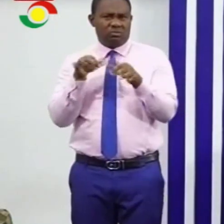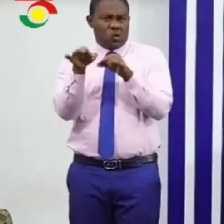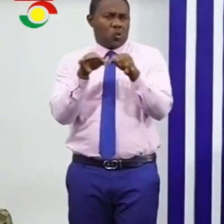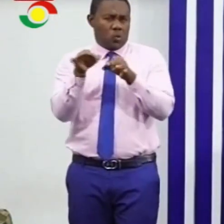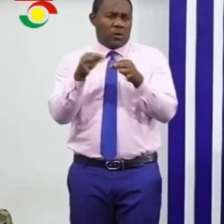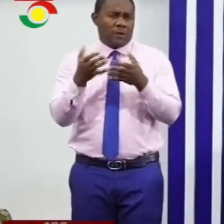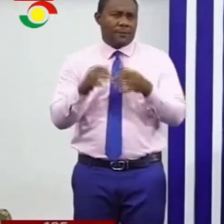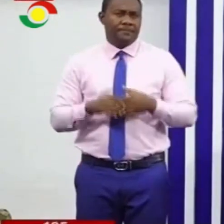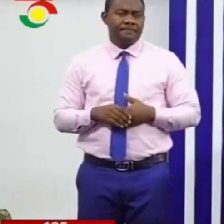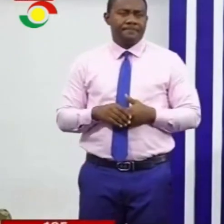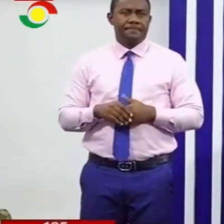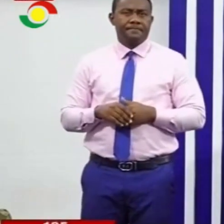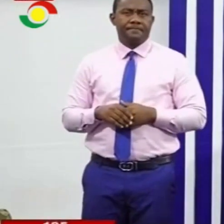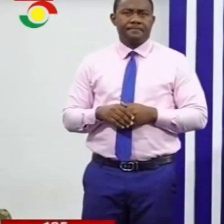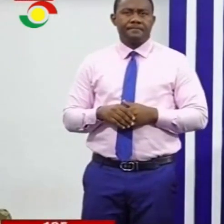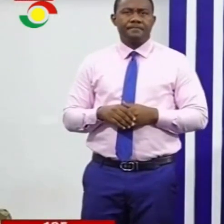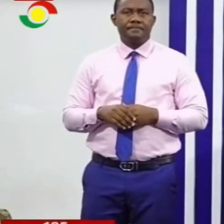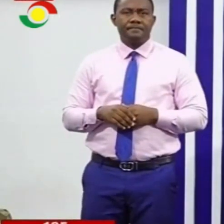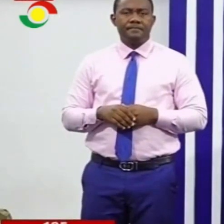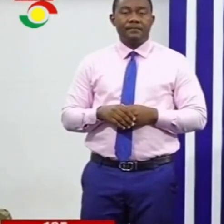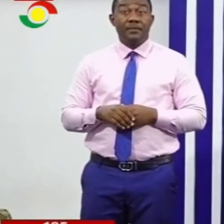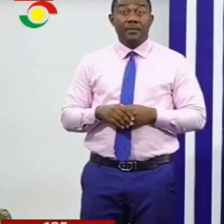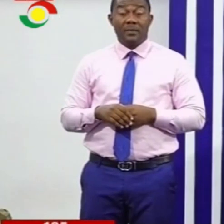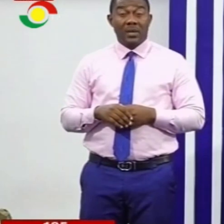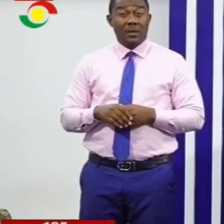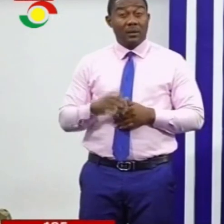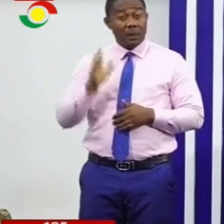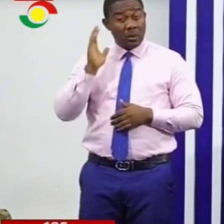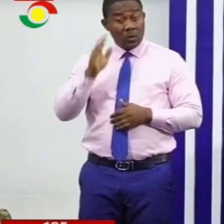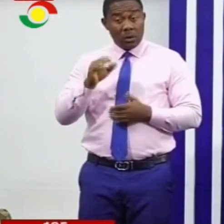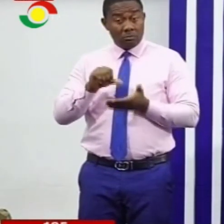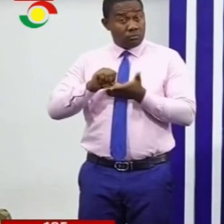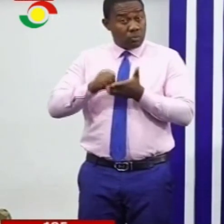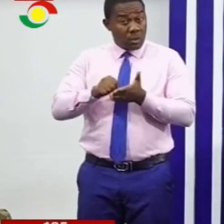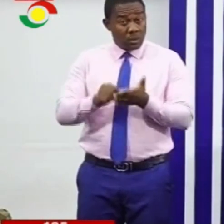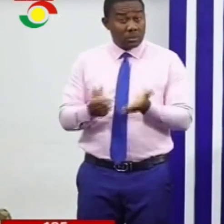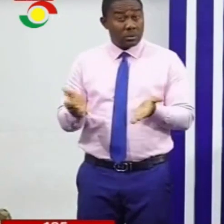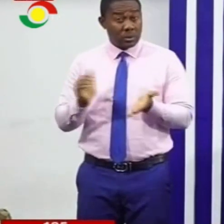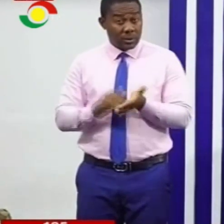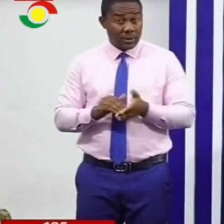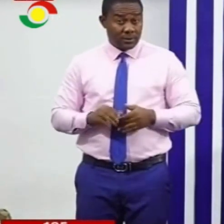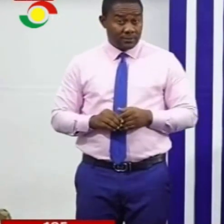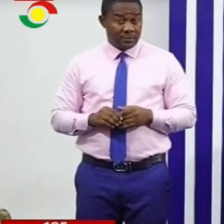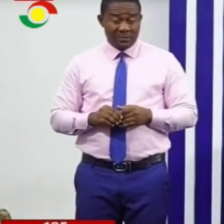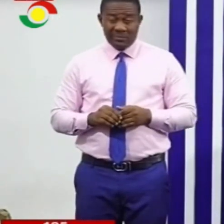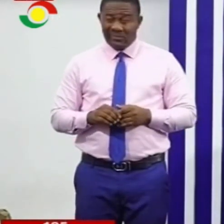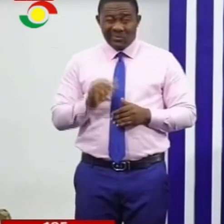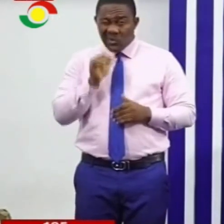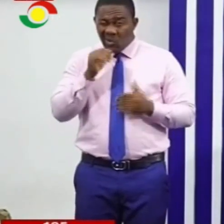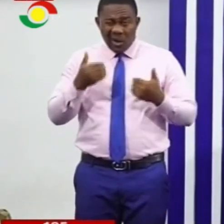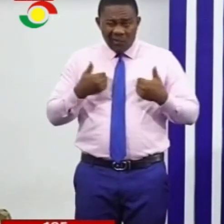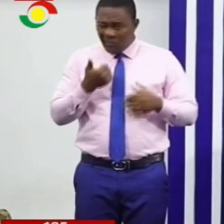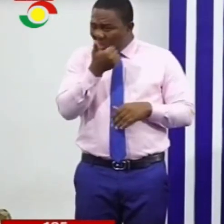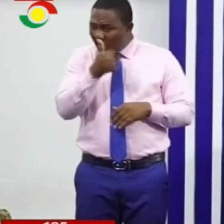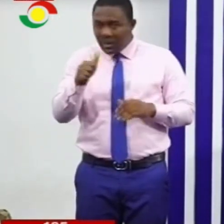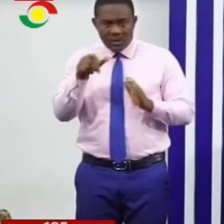explain. I will stress, there is no policy as